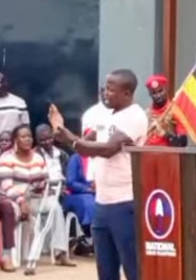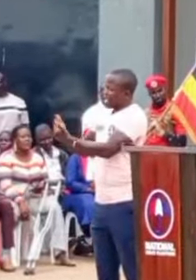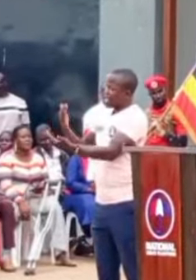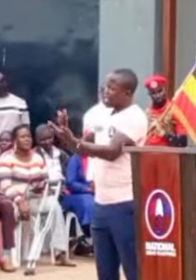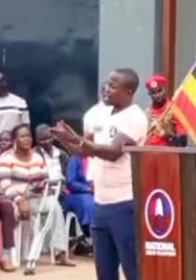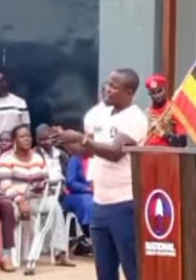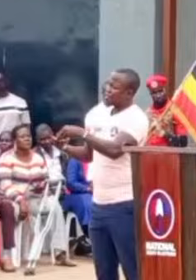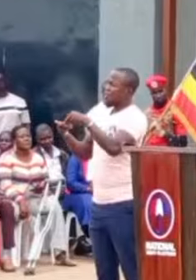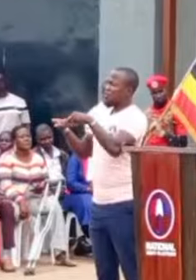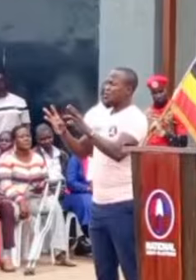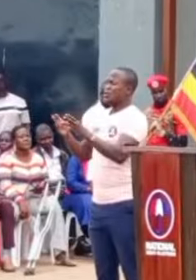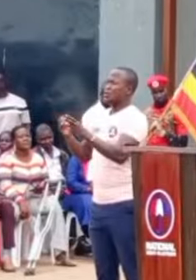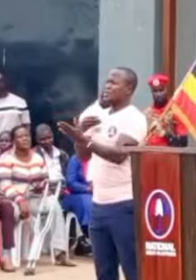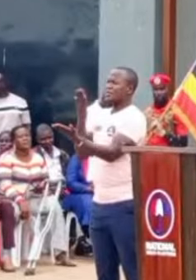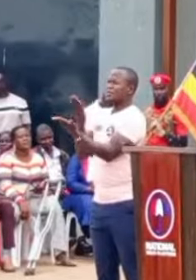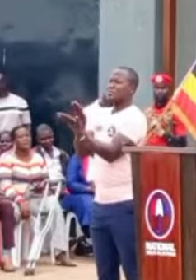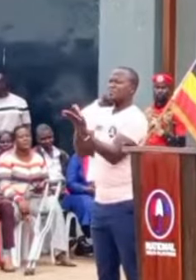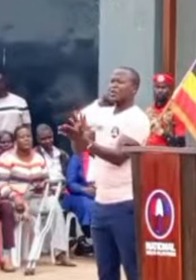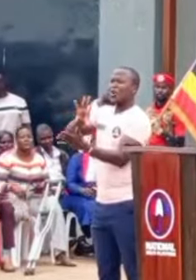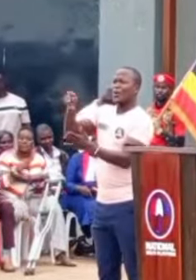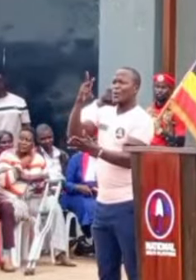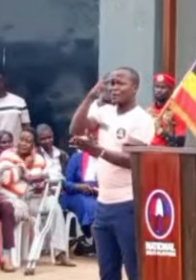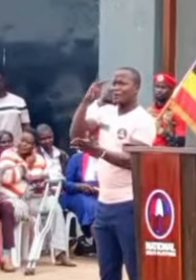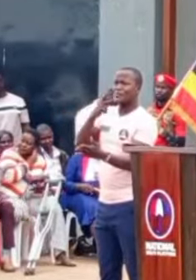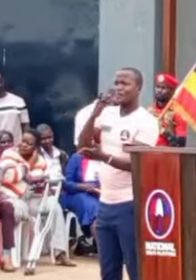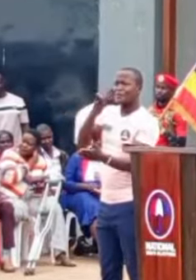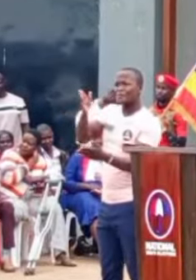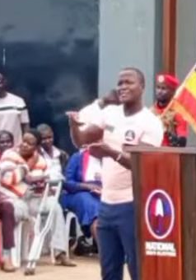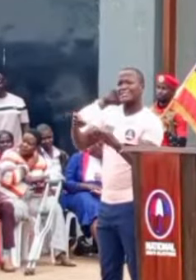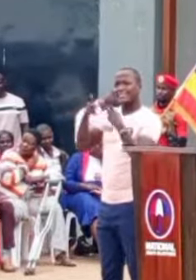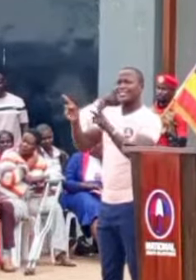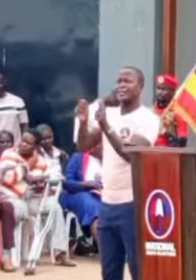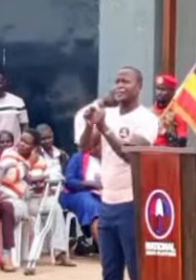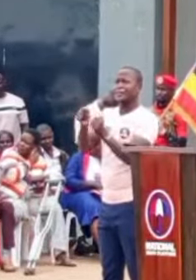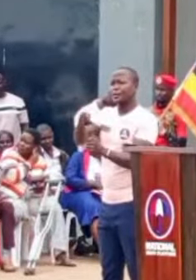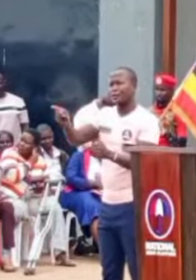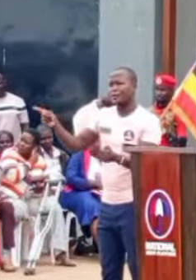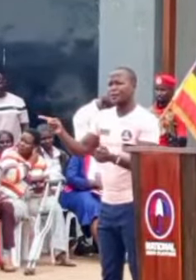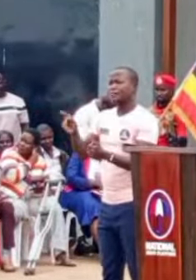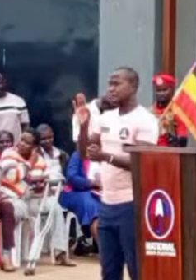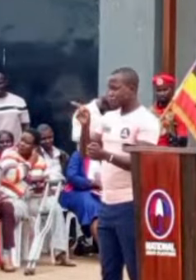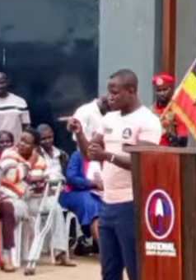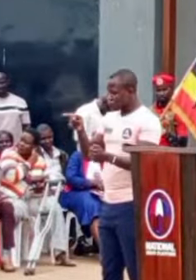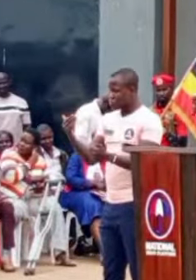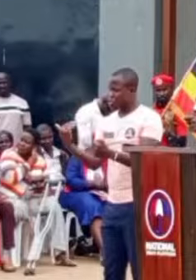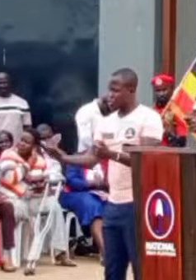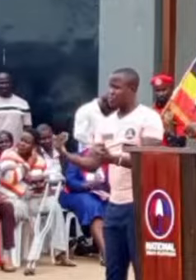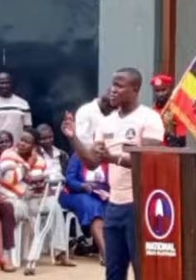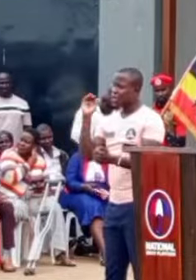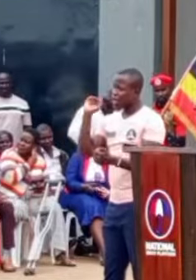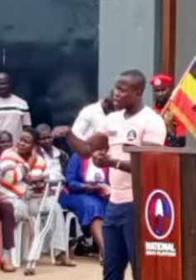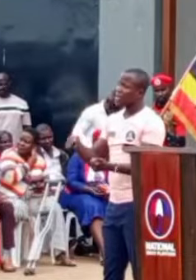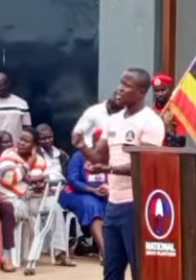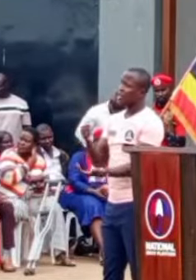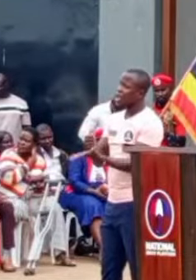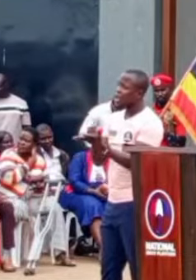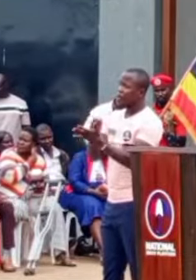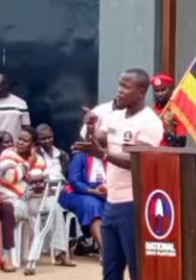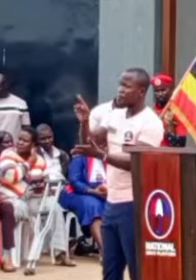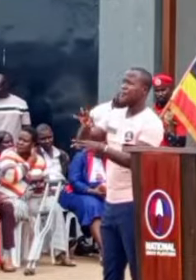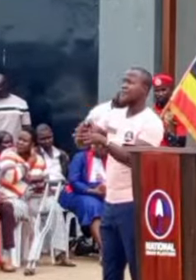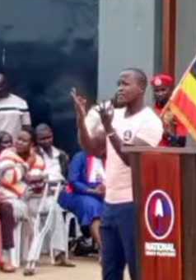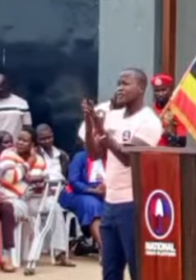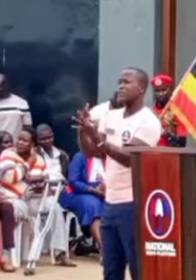special people njagala okubira omulanga abazadde mwena abali eyo kitandika naawe oyo omwana ayinza okuba nga